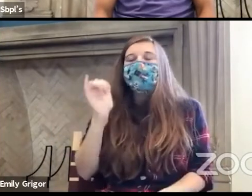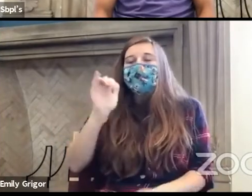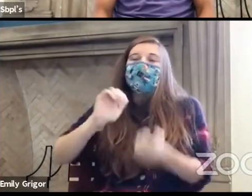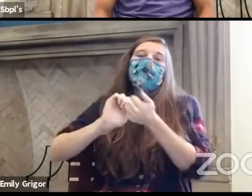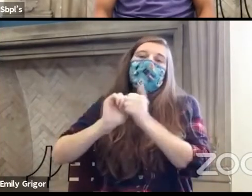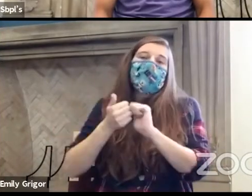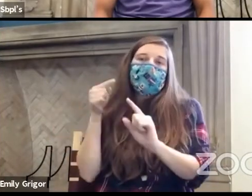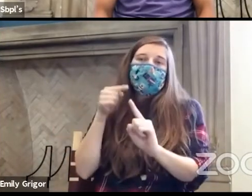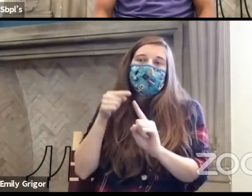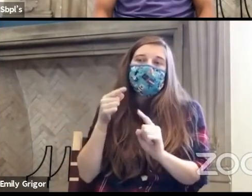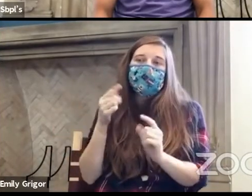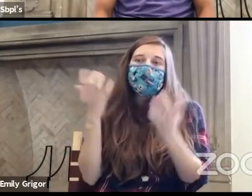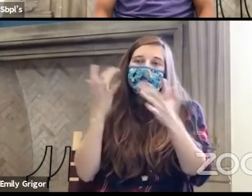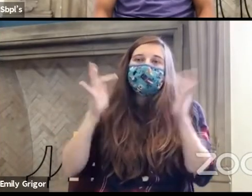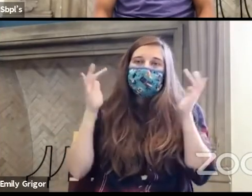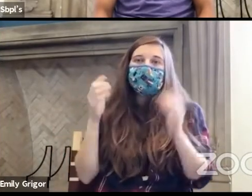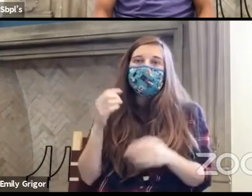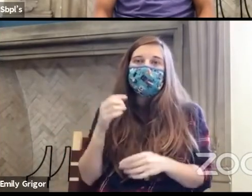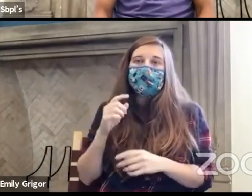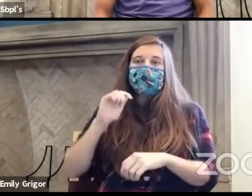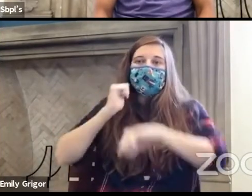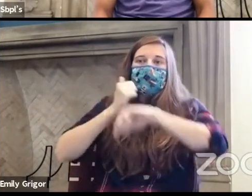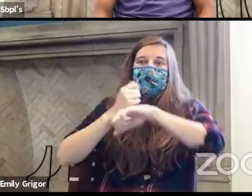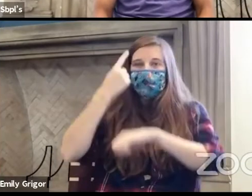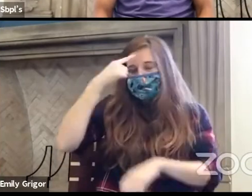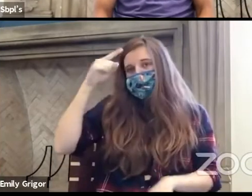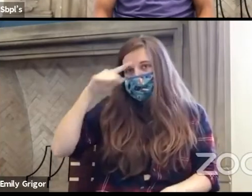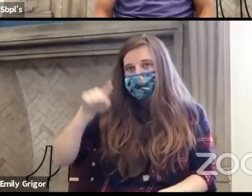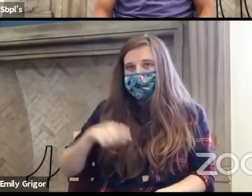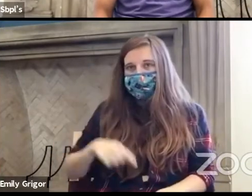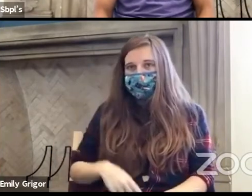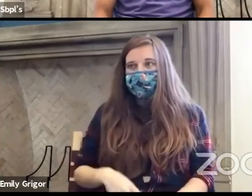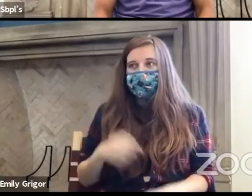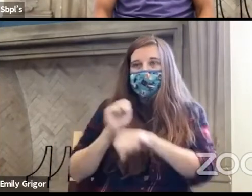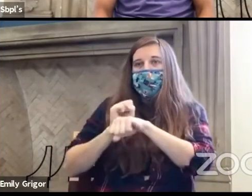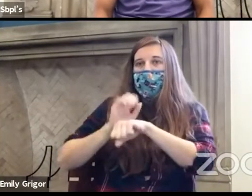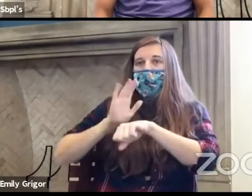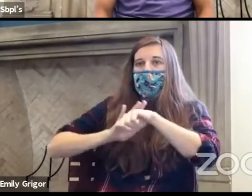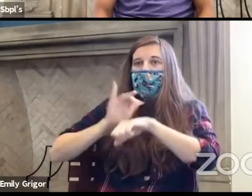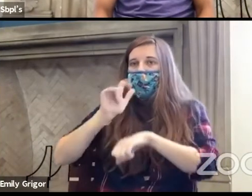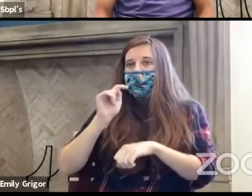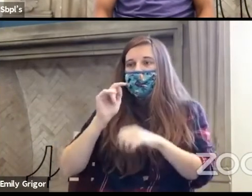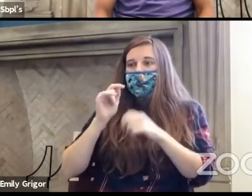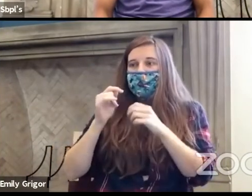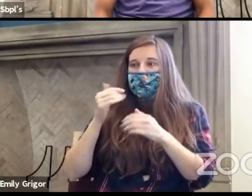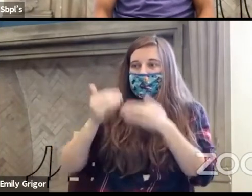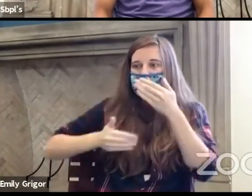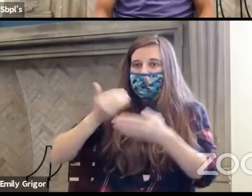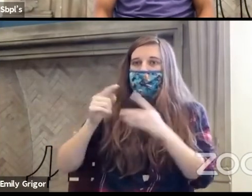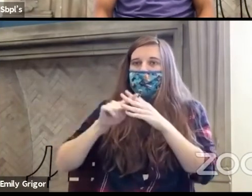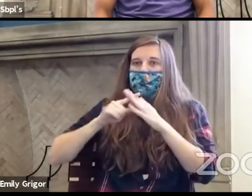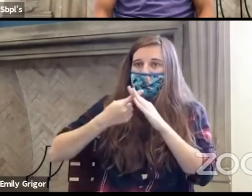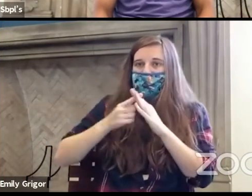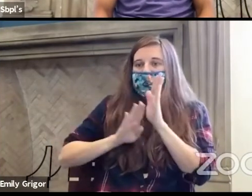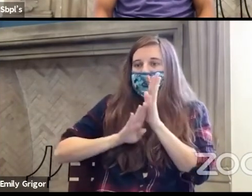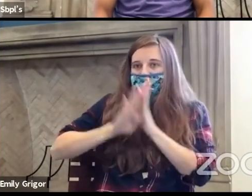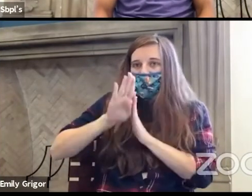And so that is our goal for Dark Sparkle. And that's why we had started our business. And so we are